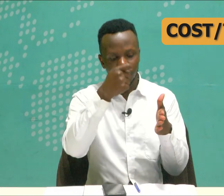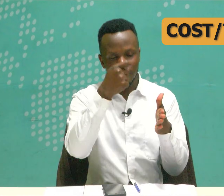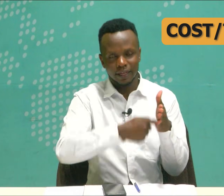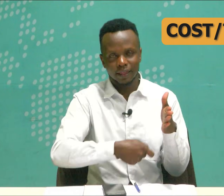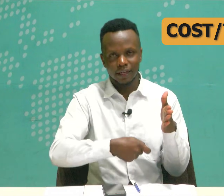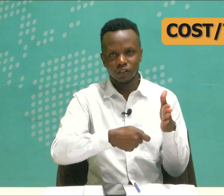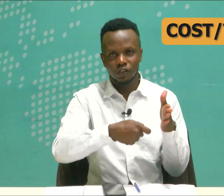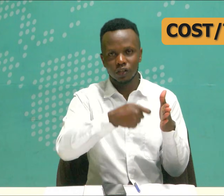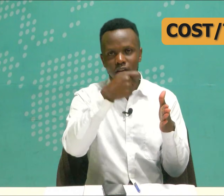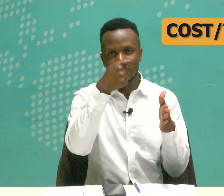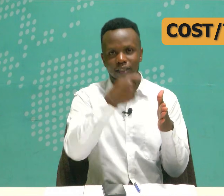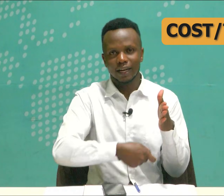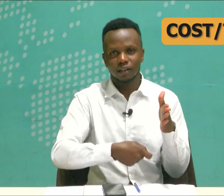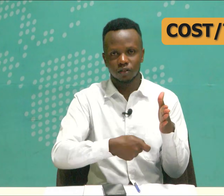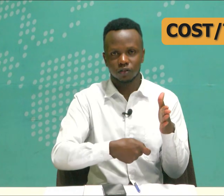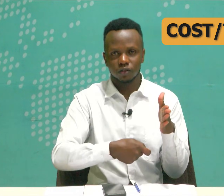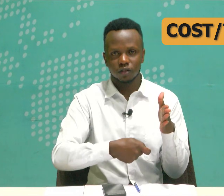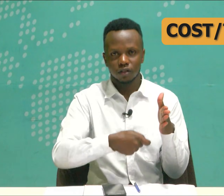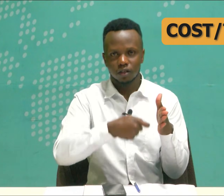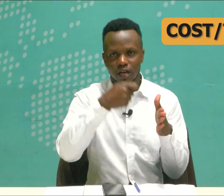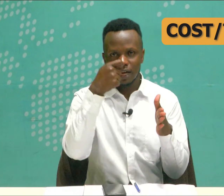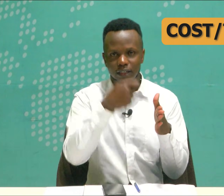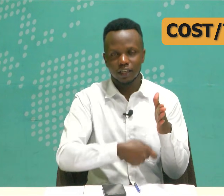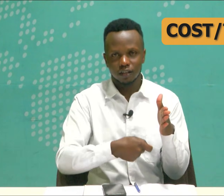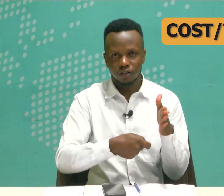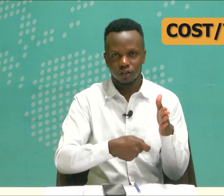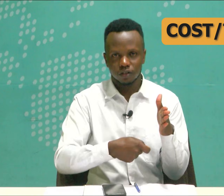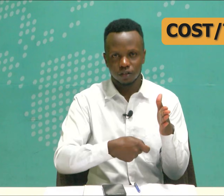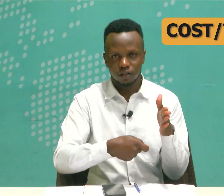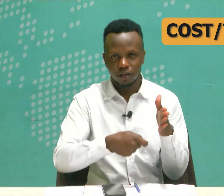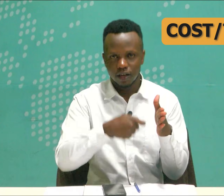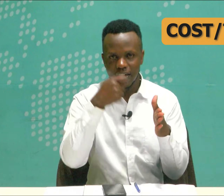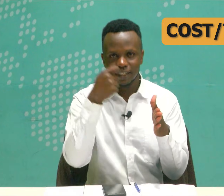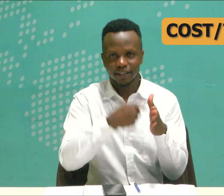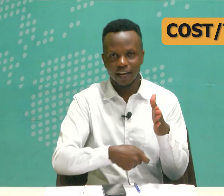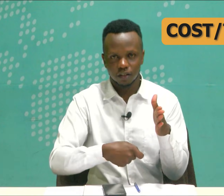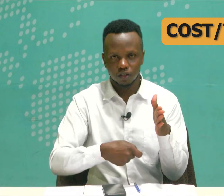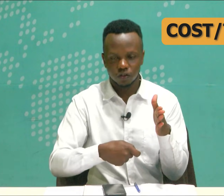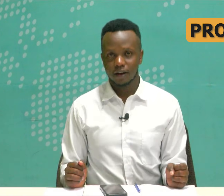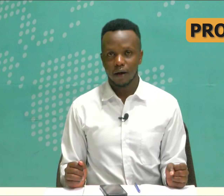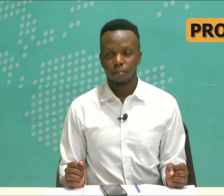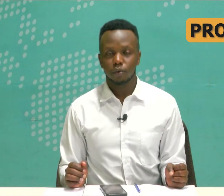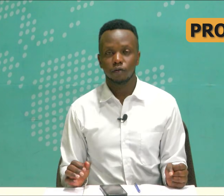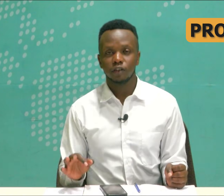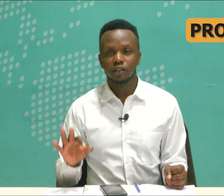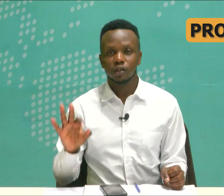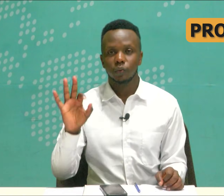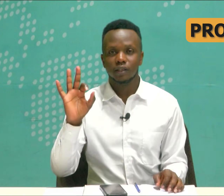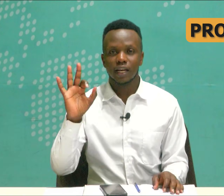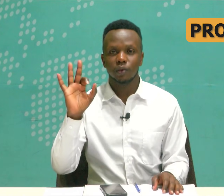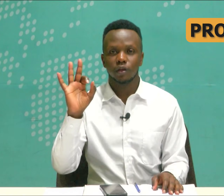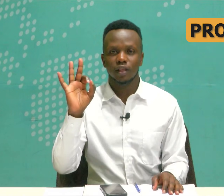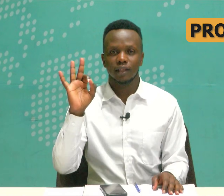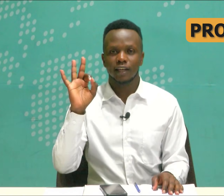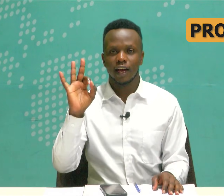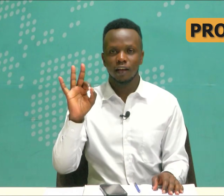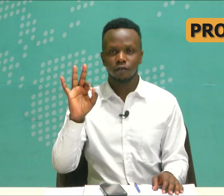like this, tax, tax, tax. Profit, we sign with the letter F.